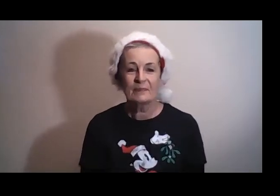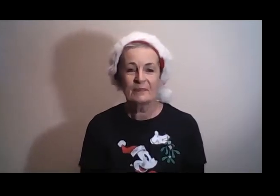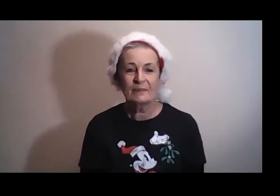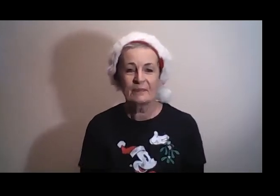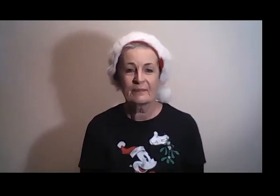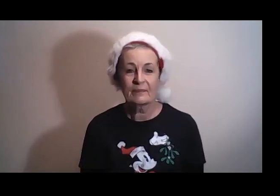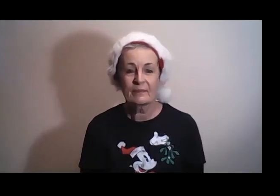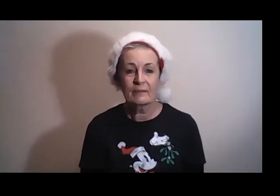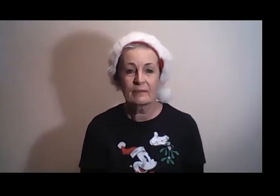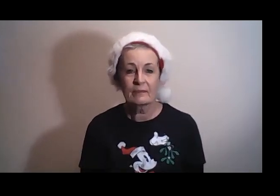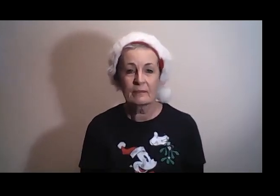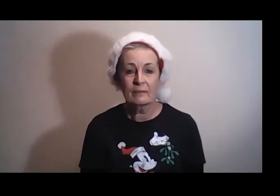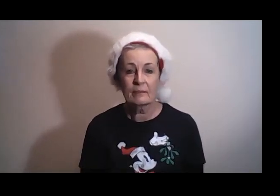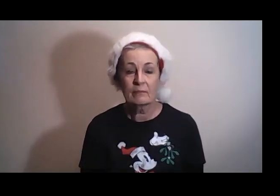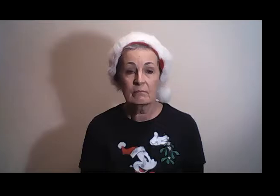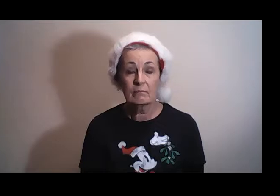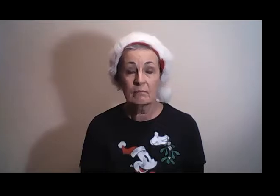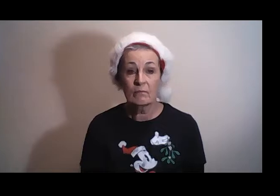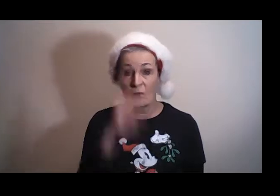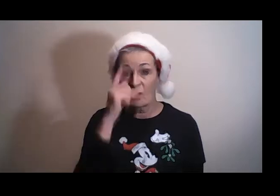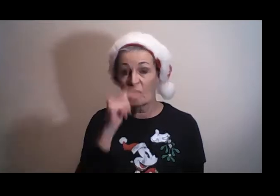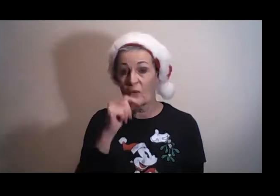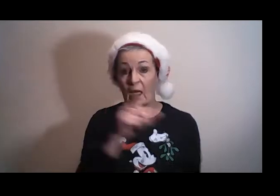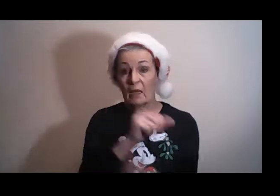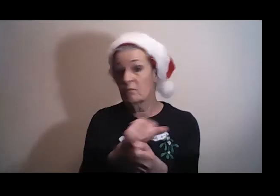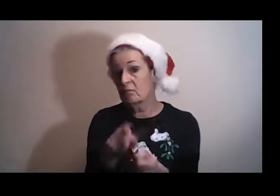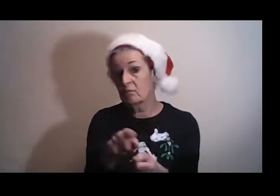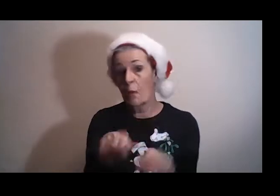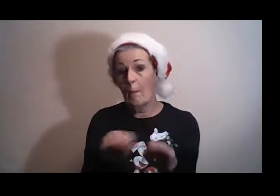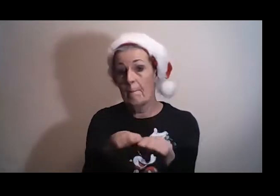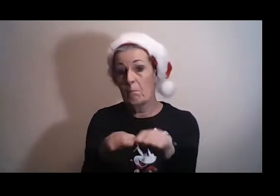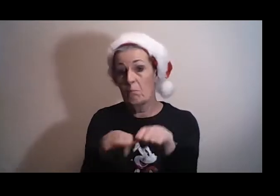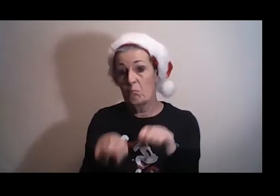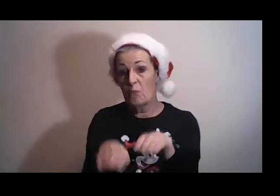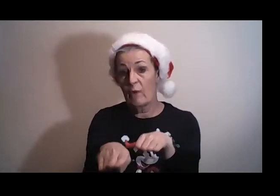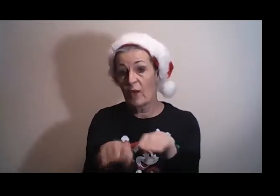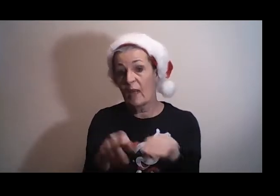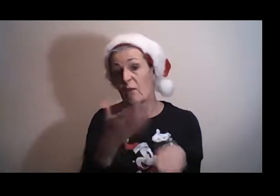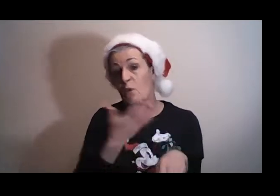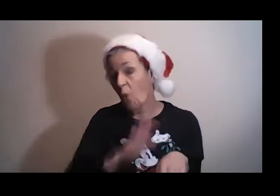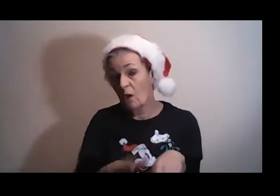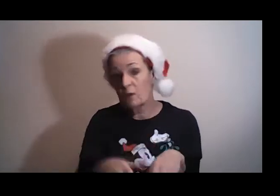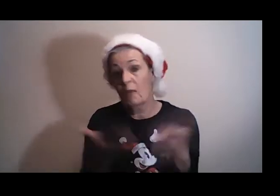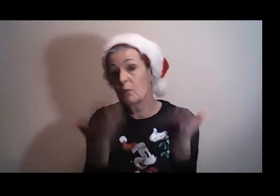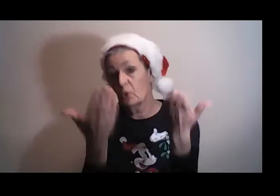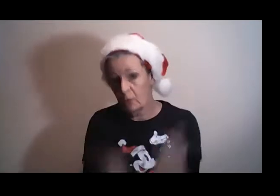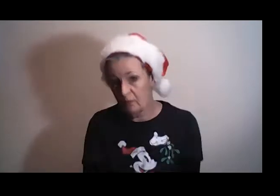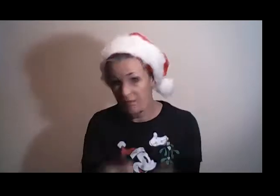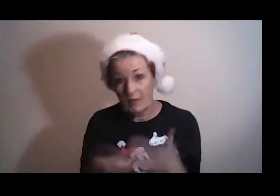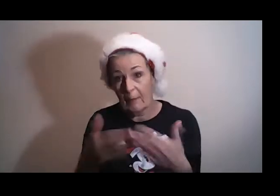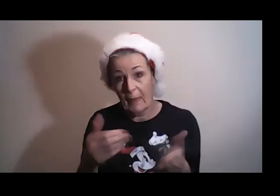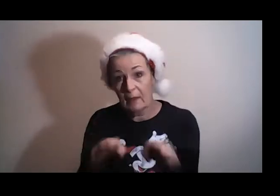And if you want, you can put one leg slightly back and the other one slightly forward, whichever feels comfortable.